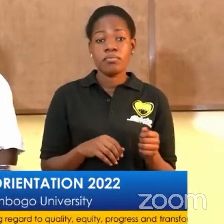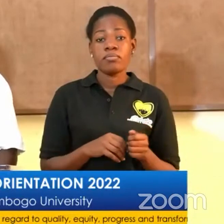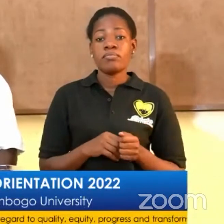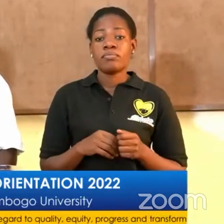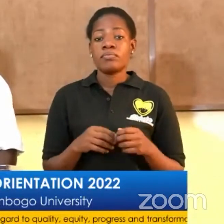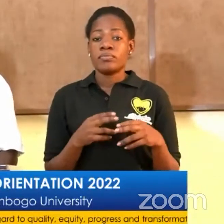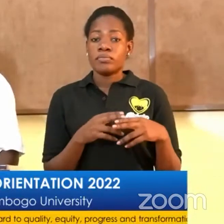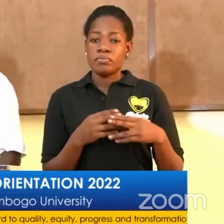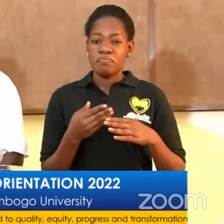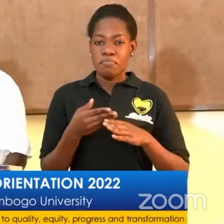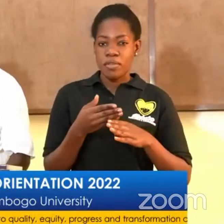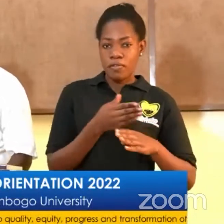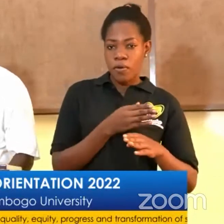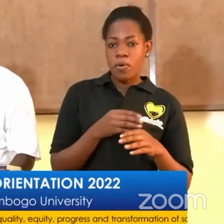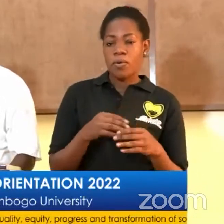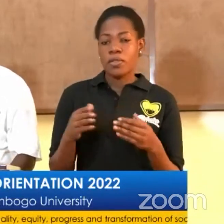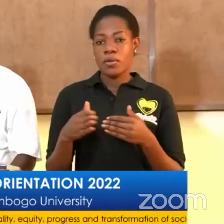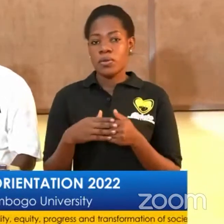time.